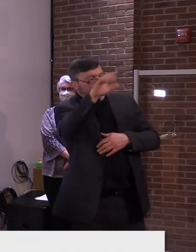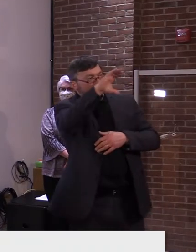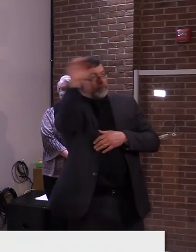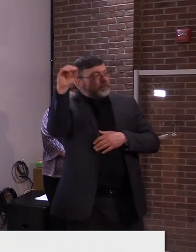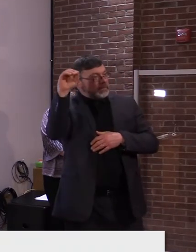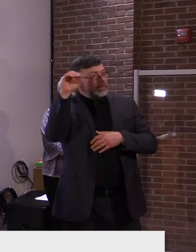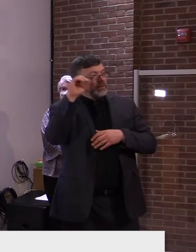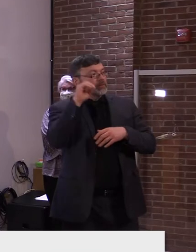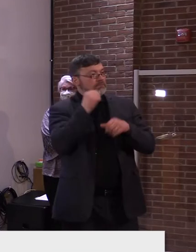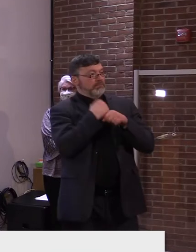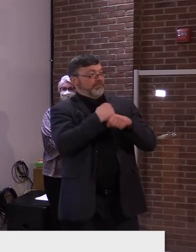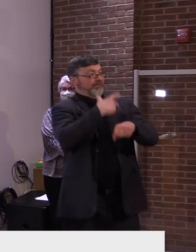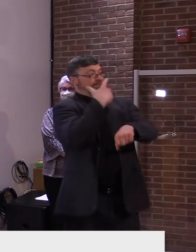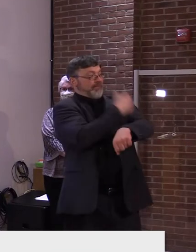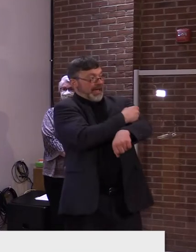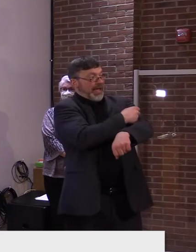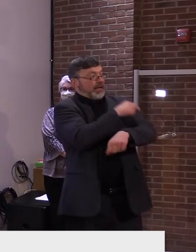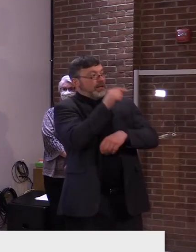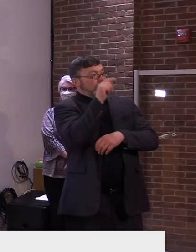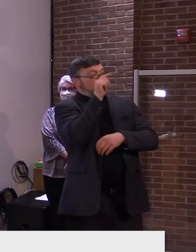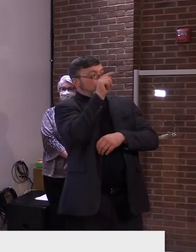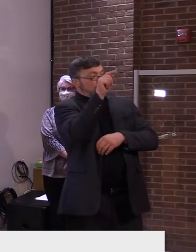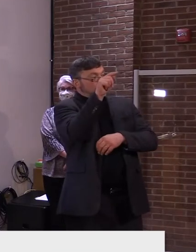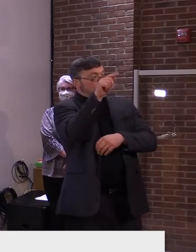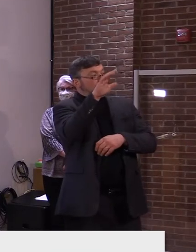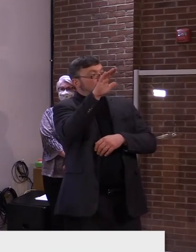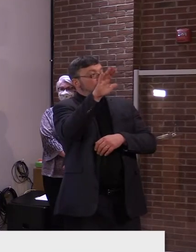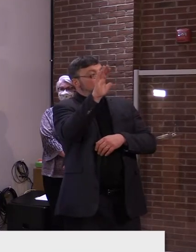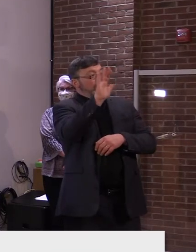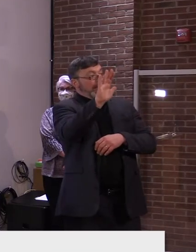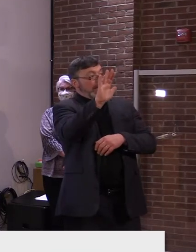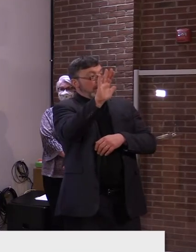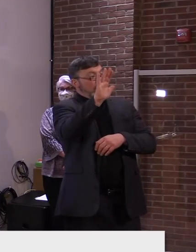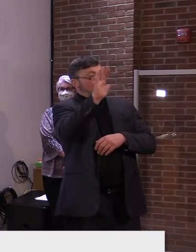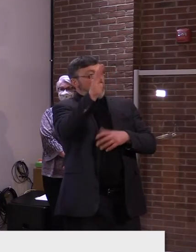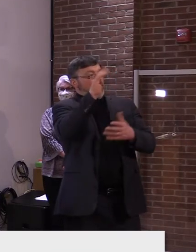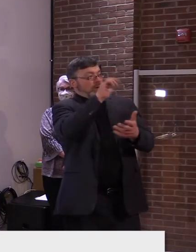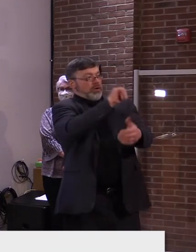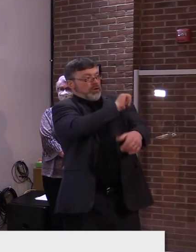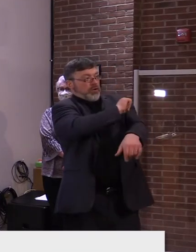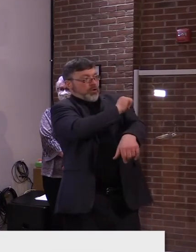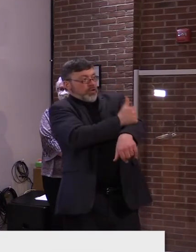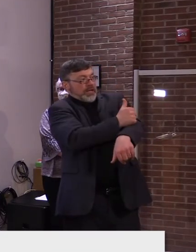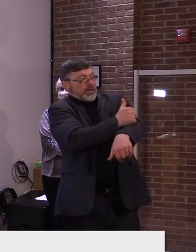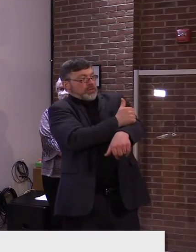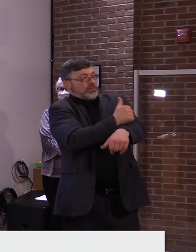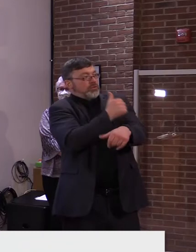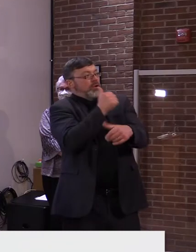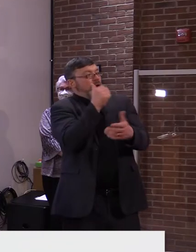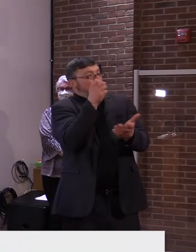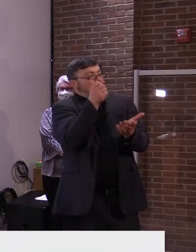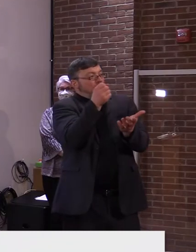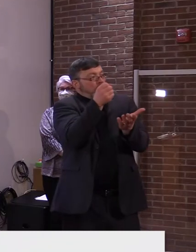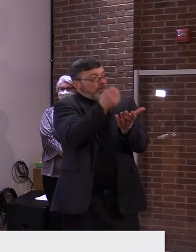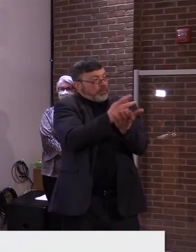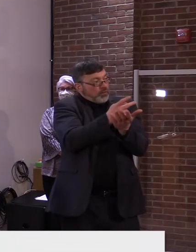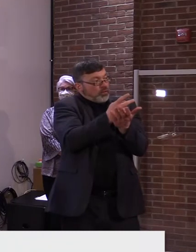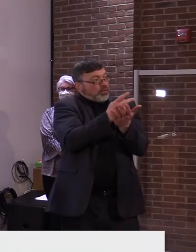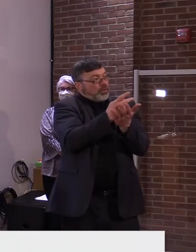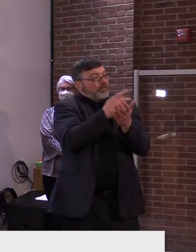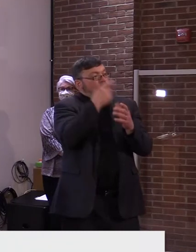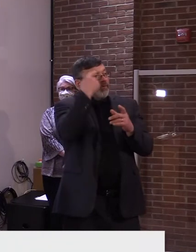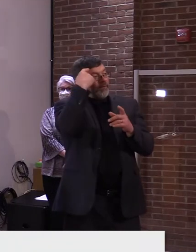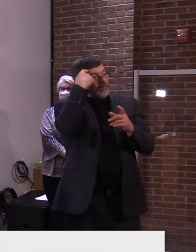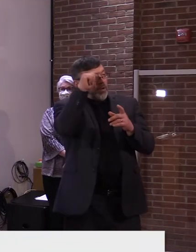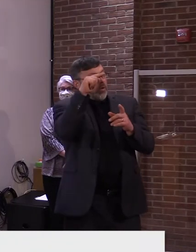vaccines receive EUA, or in other parts of the world receive approval, are already progressing